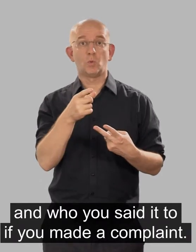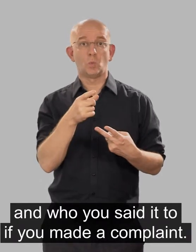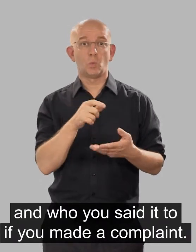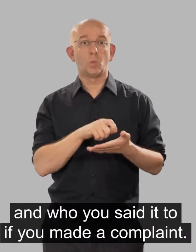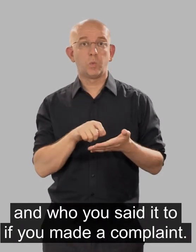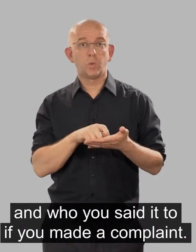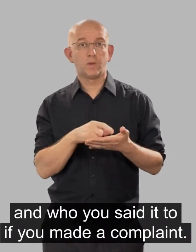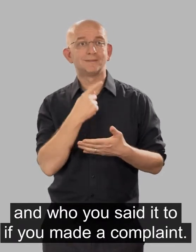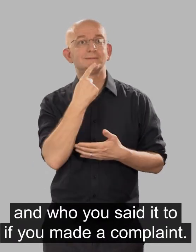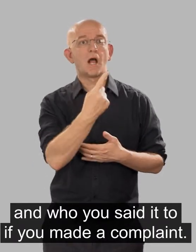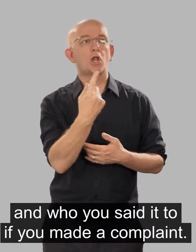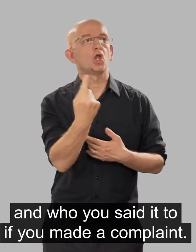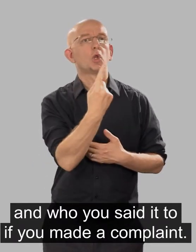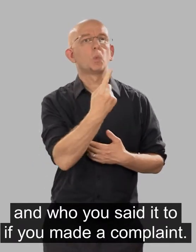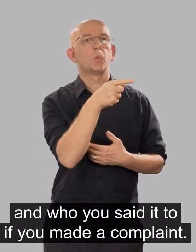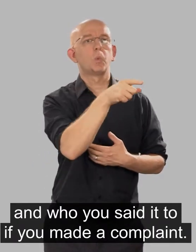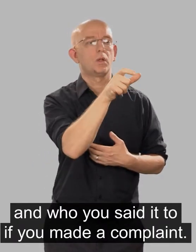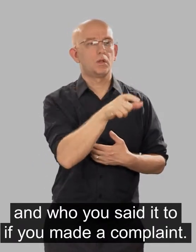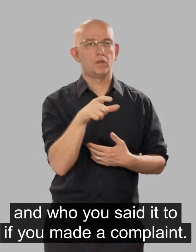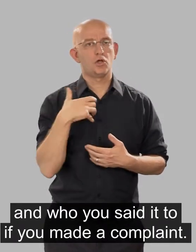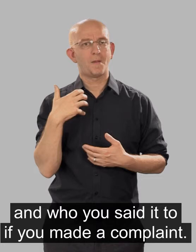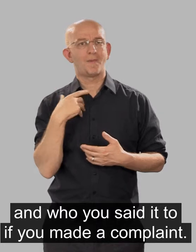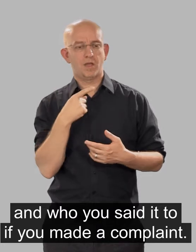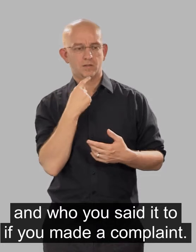and who you said it to if you made a complaint.